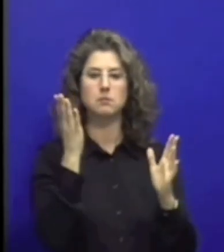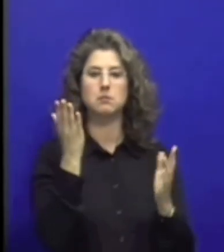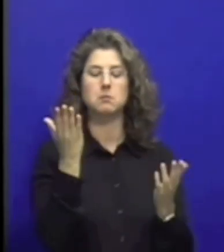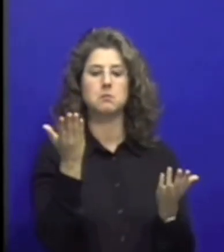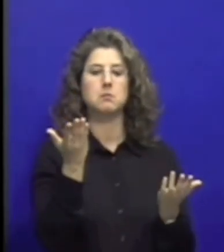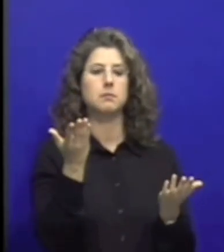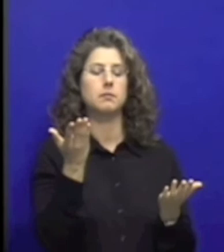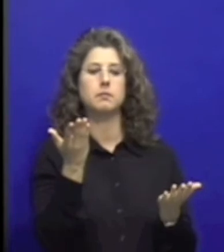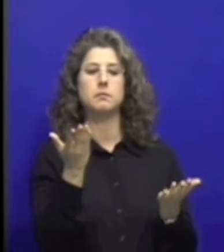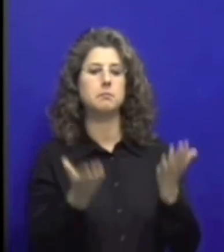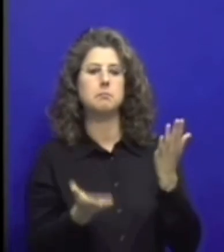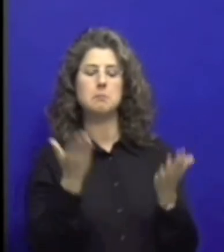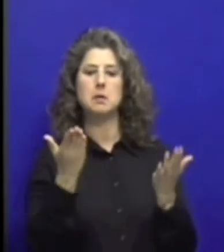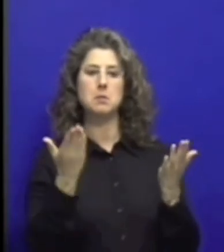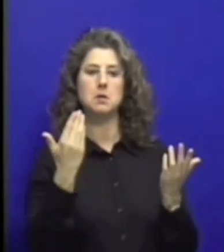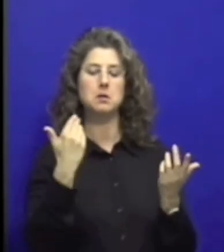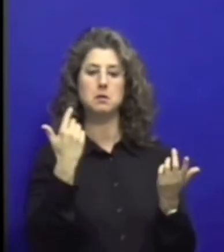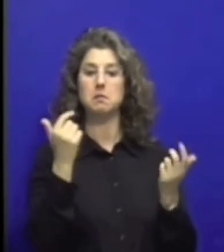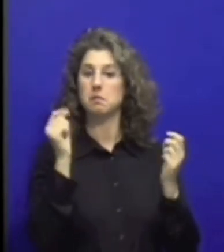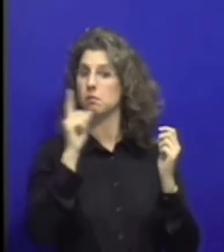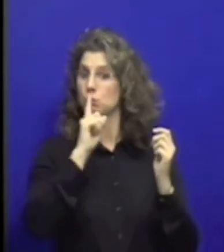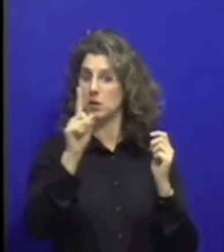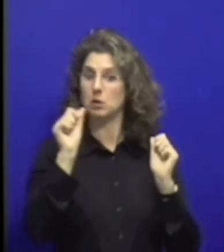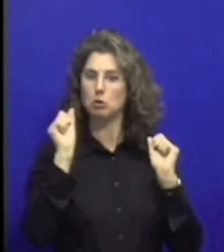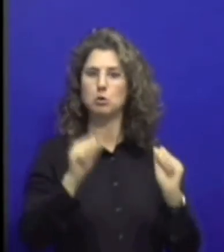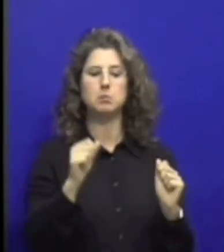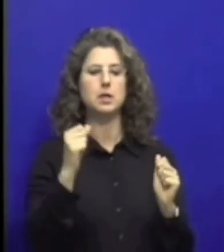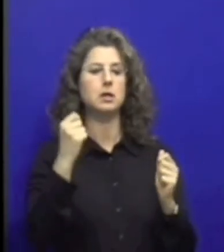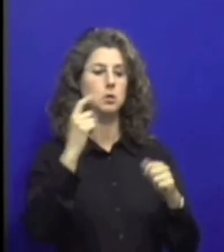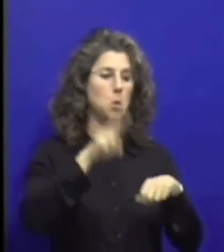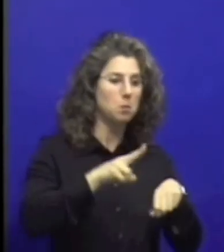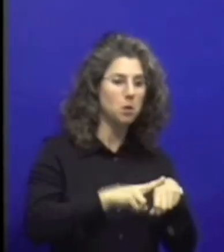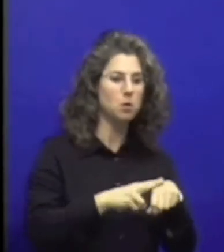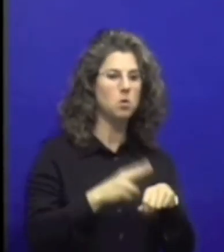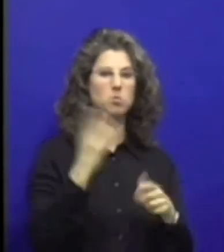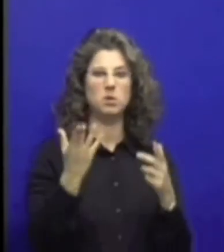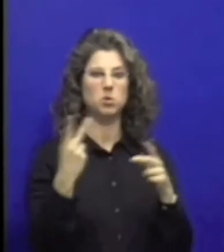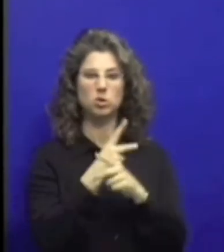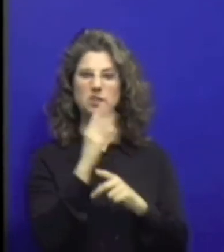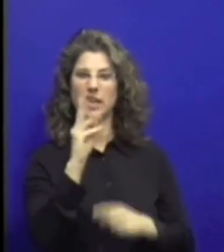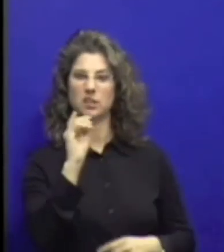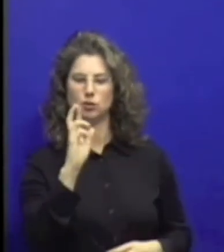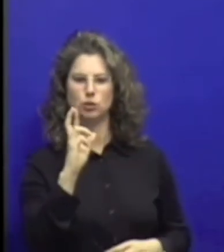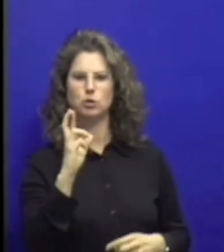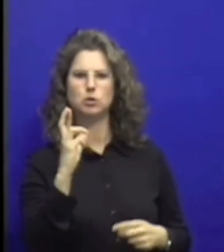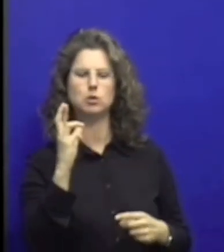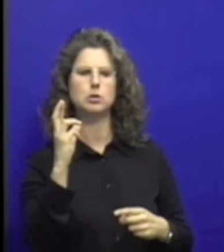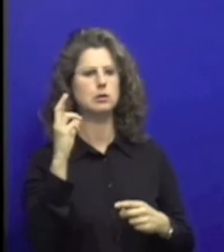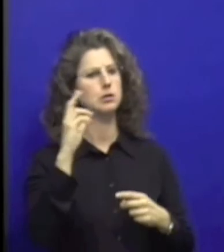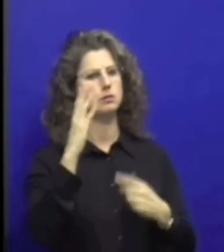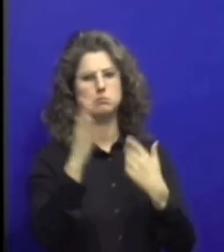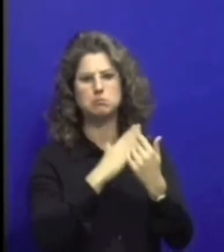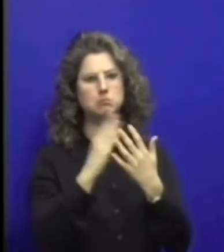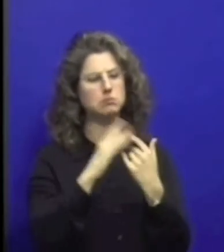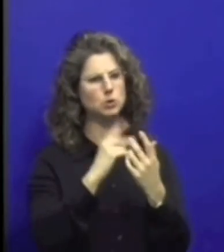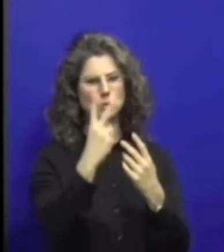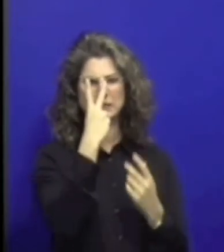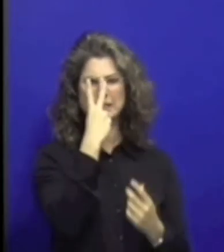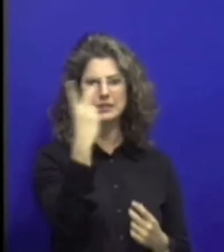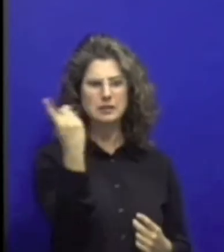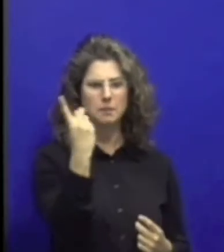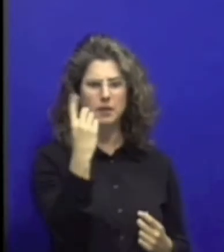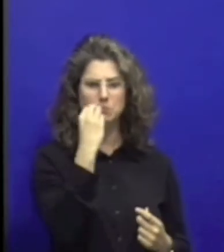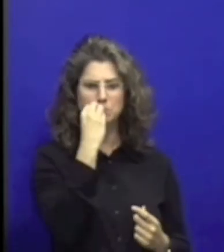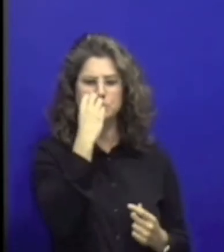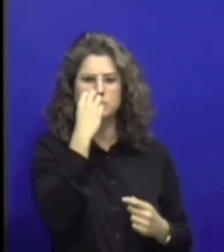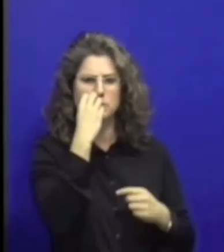for normal trauma to the cheek or to the lip or something like a cold sore. So don't